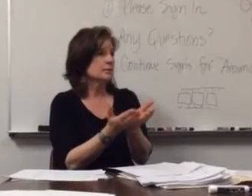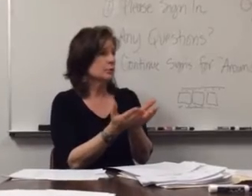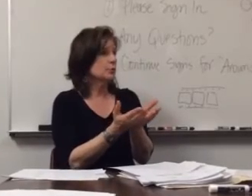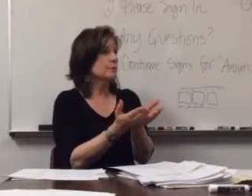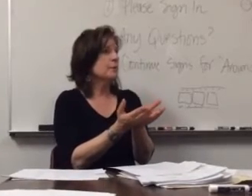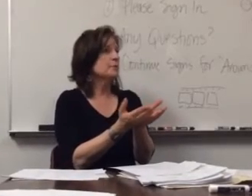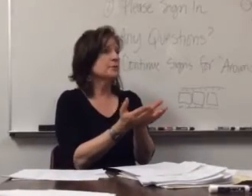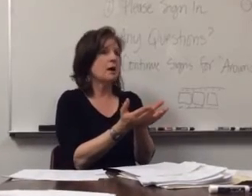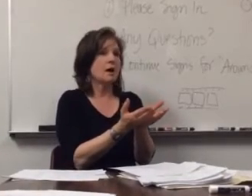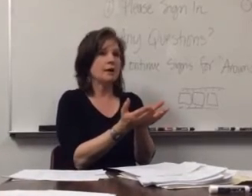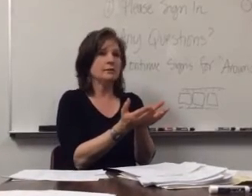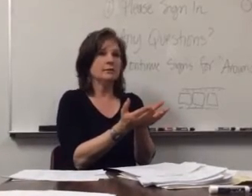Who remembers